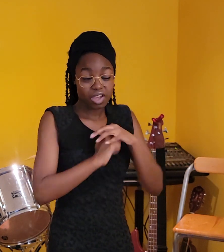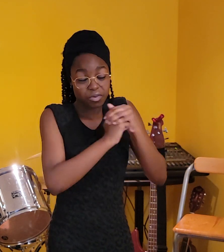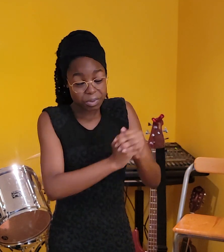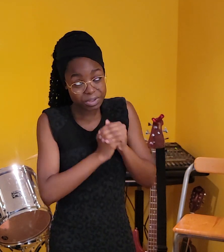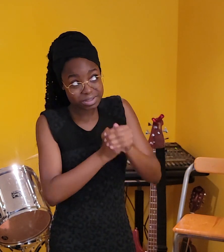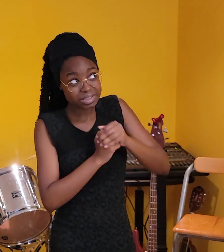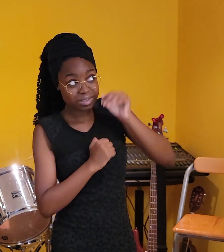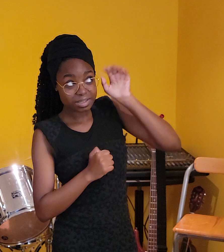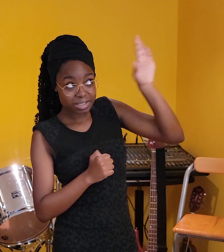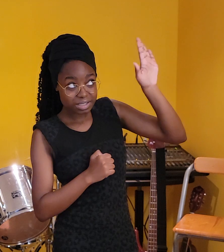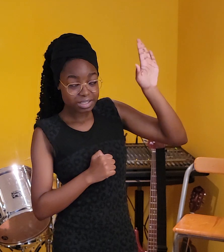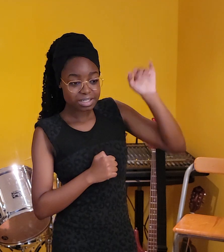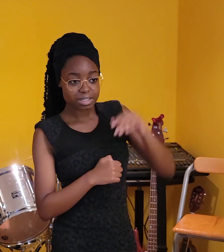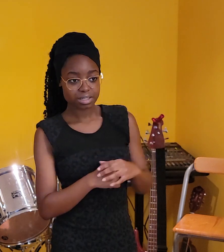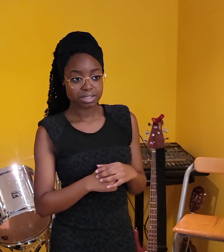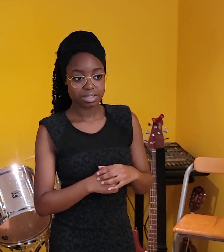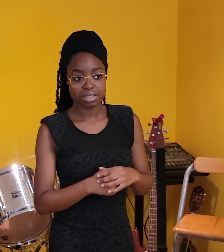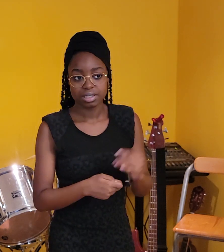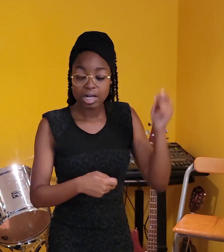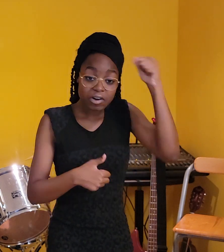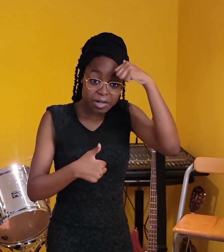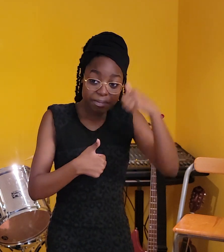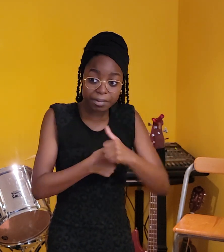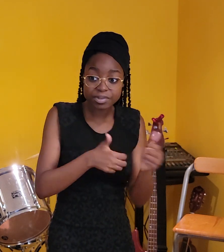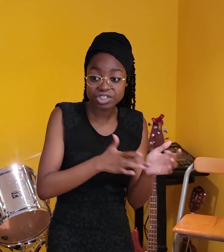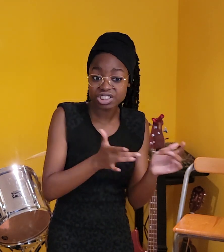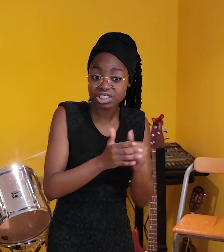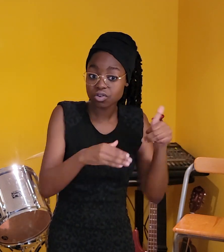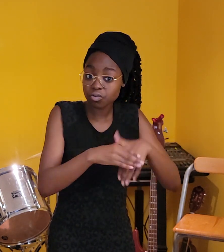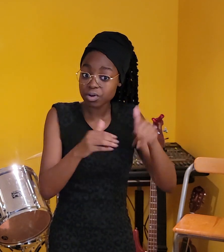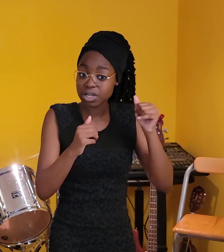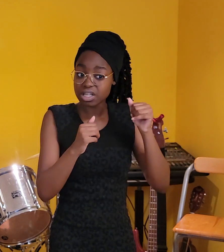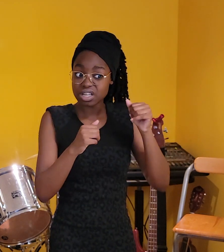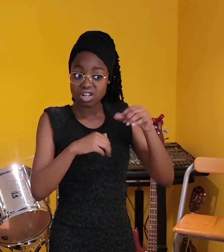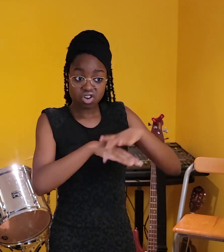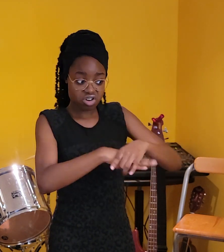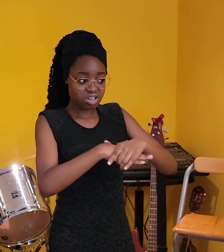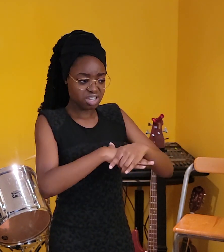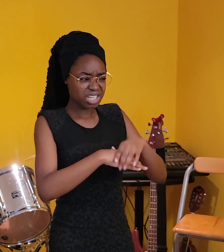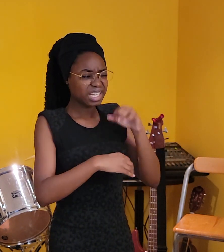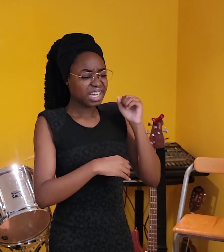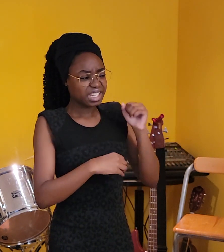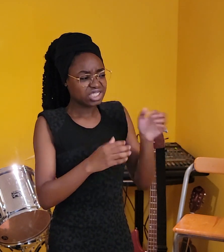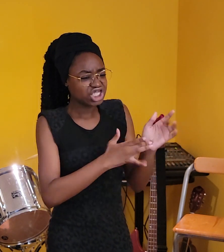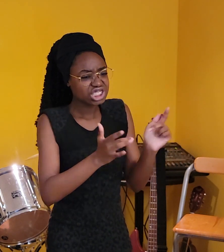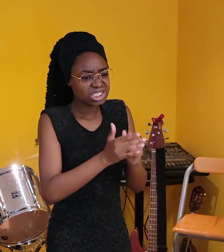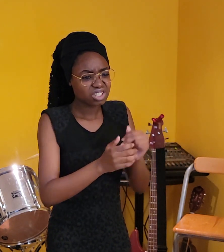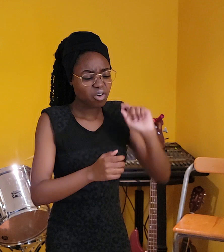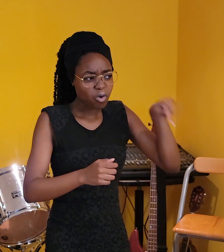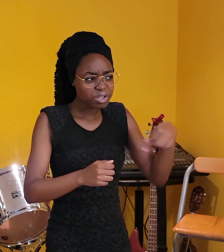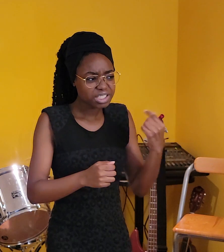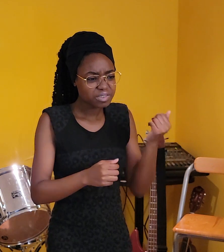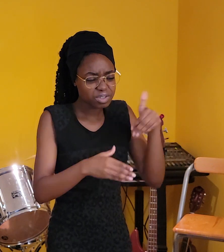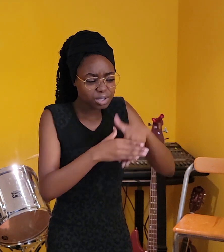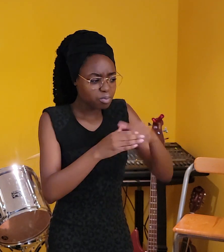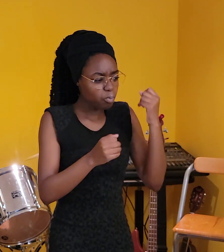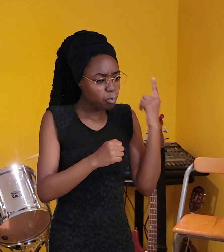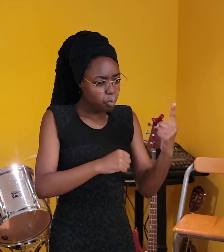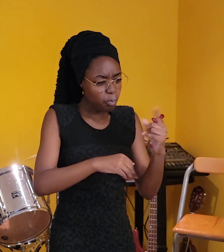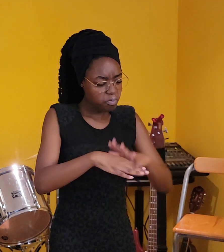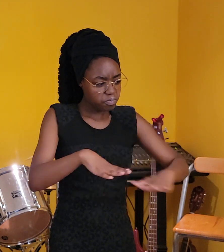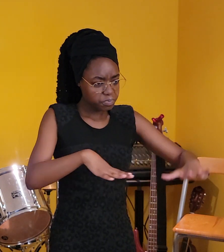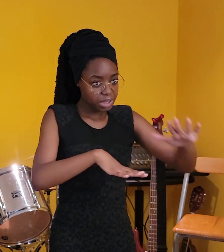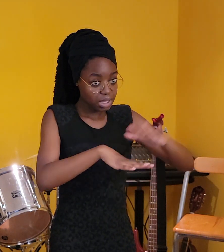when Jesus was here on earth, he was limited to one geographical locality. However, when he ascended back to